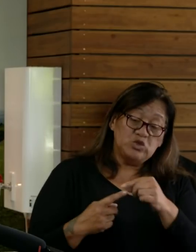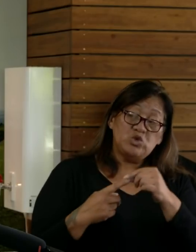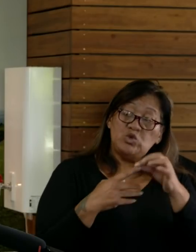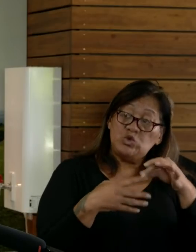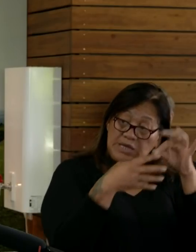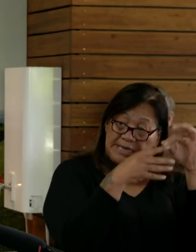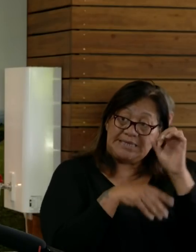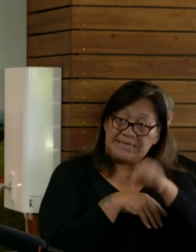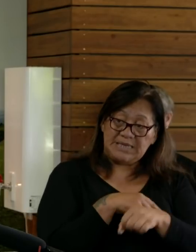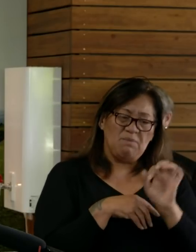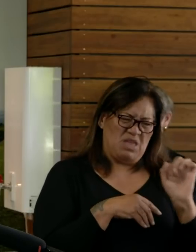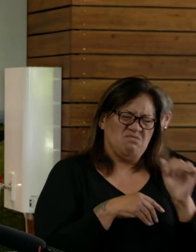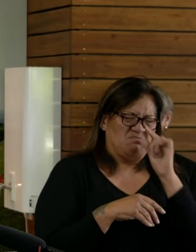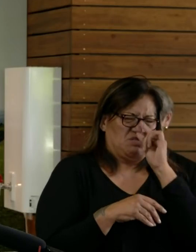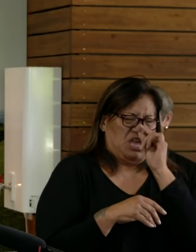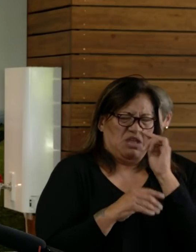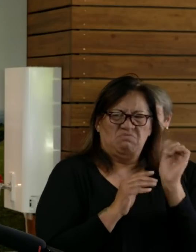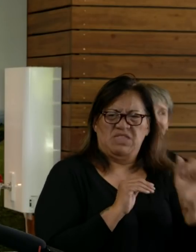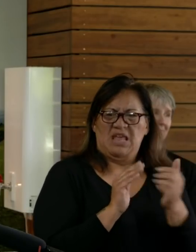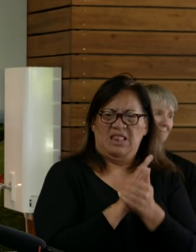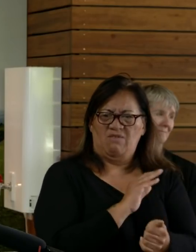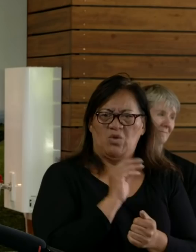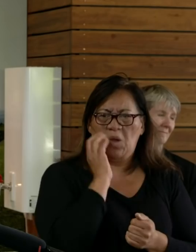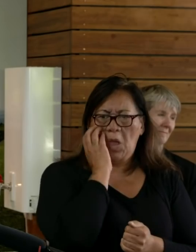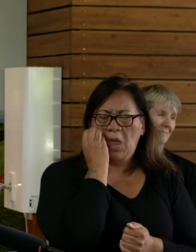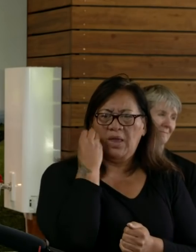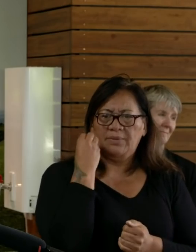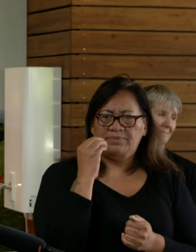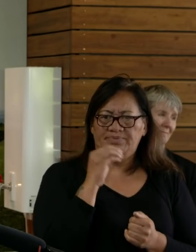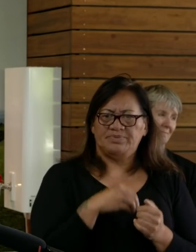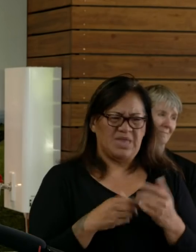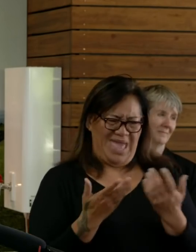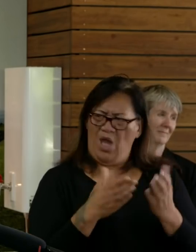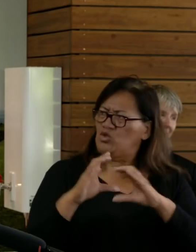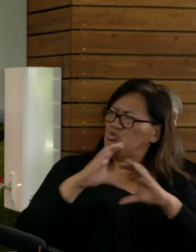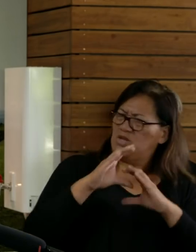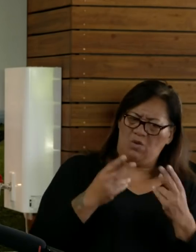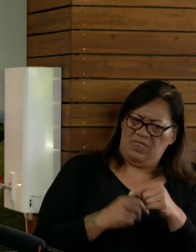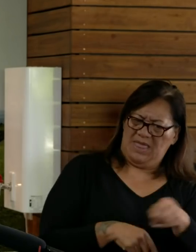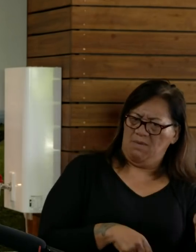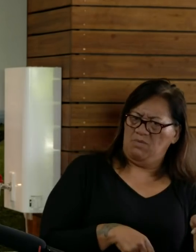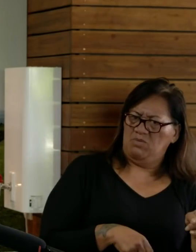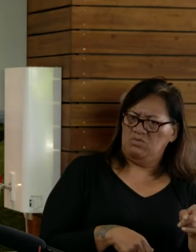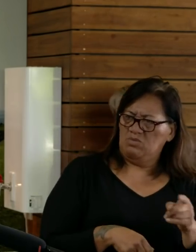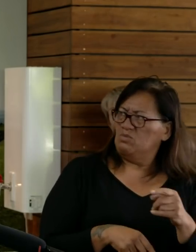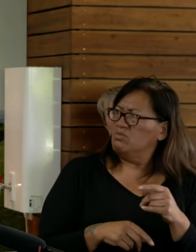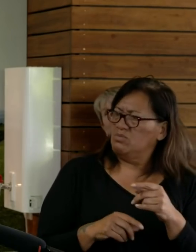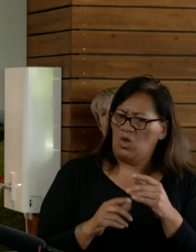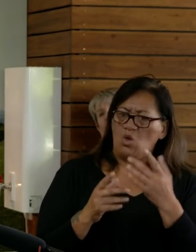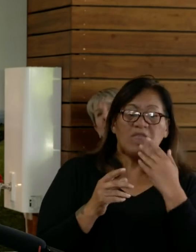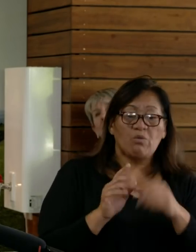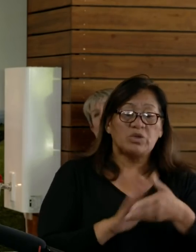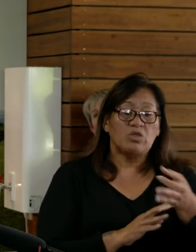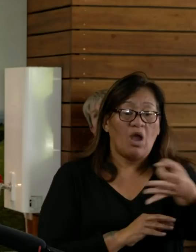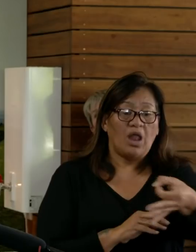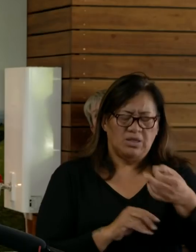within their level of capability. Can you explain like how you were communicating with them while they were on the island? I imagine there was monitoring on all